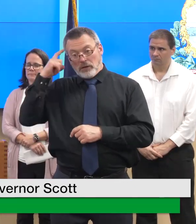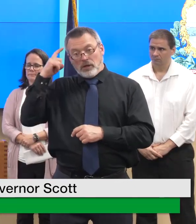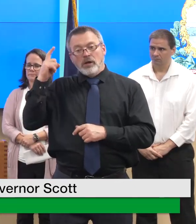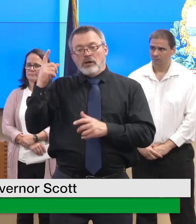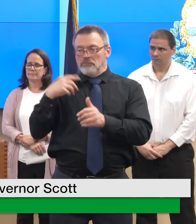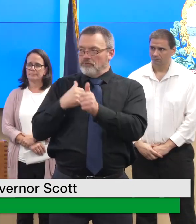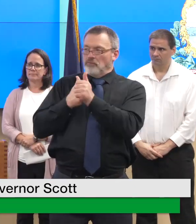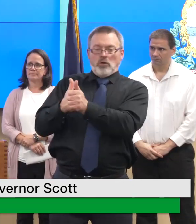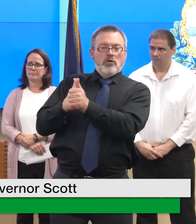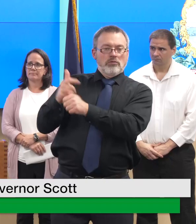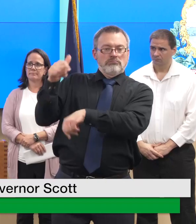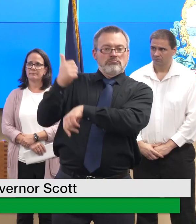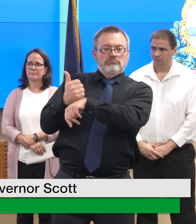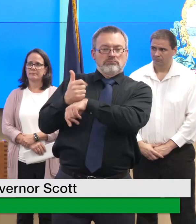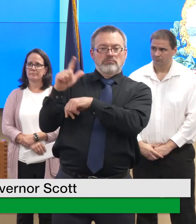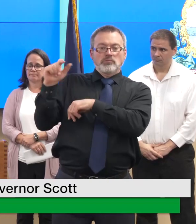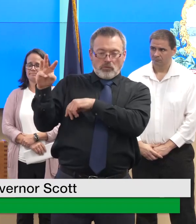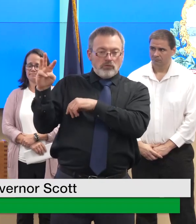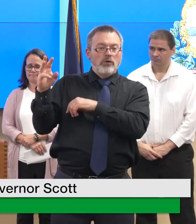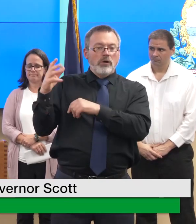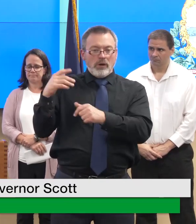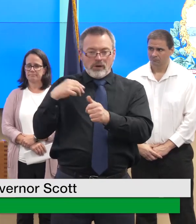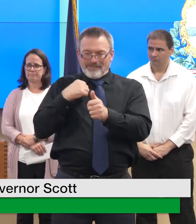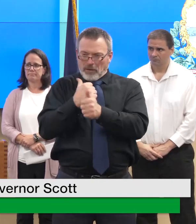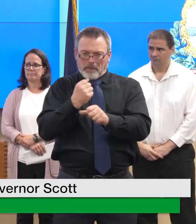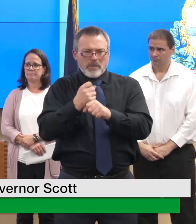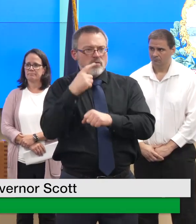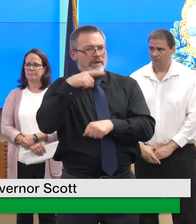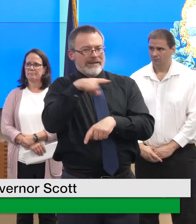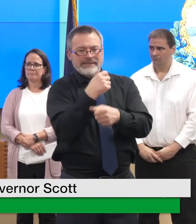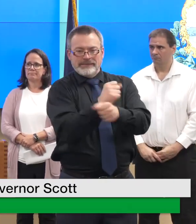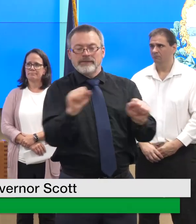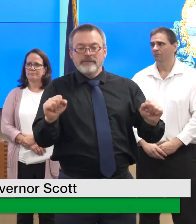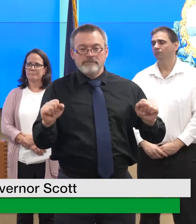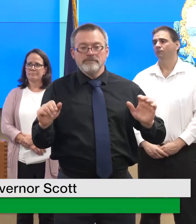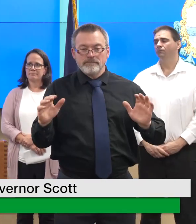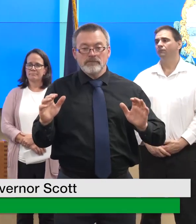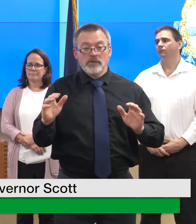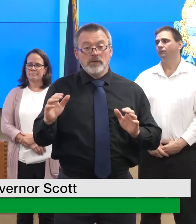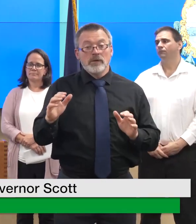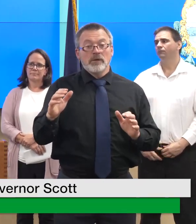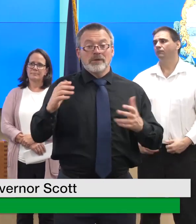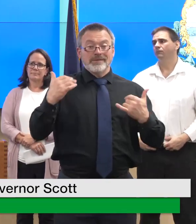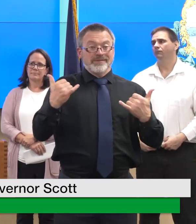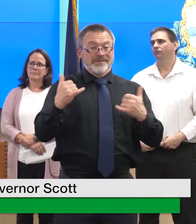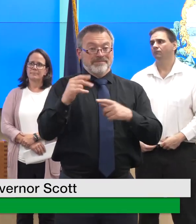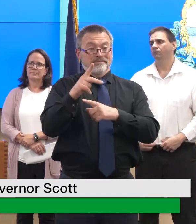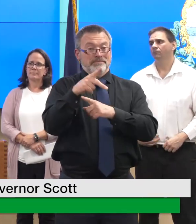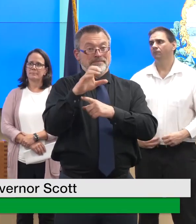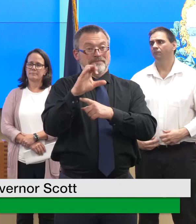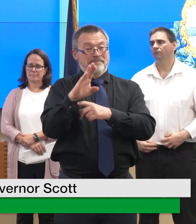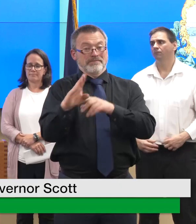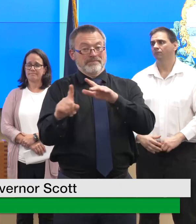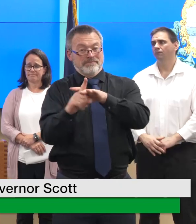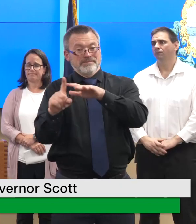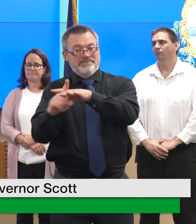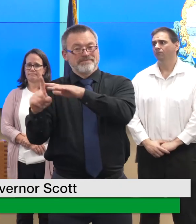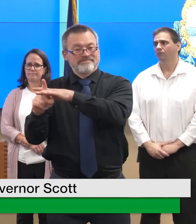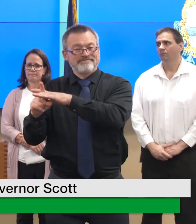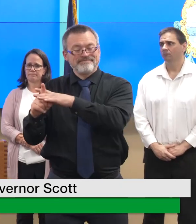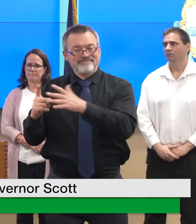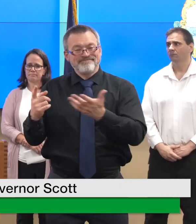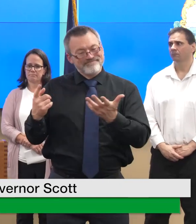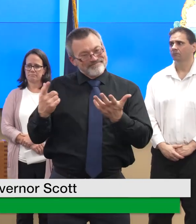We want to make sure that we're keeping people safe, and once we encounter PCBs, we think we have an obligation